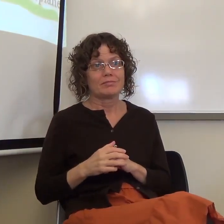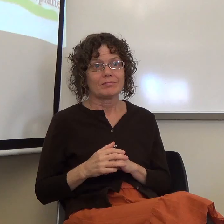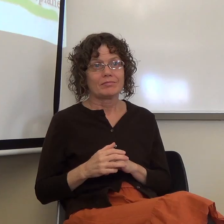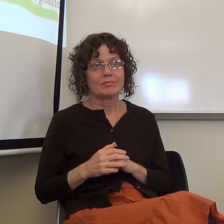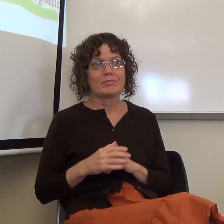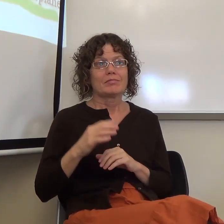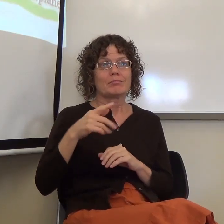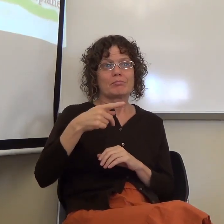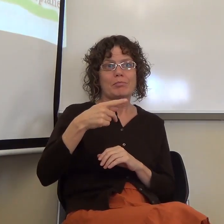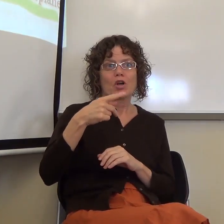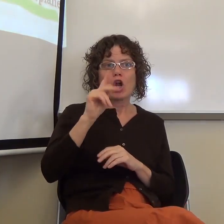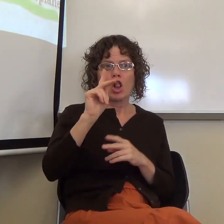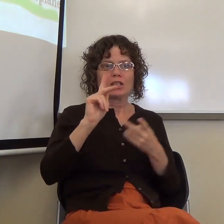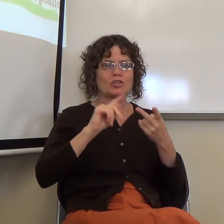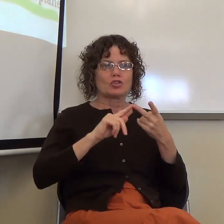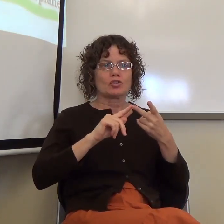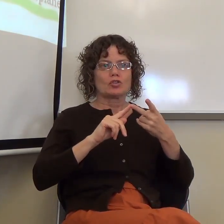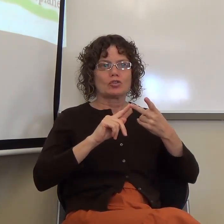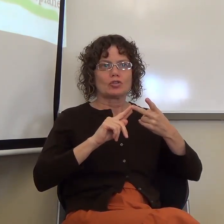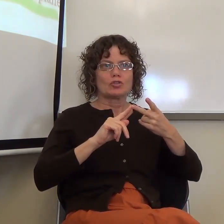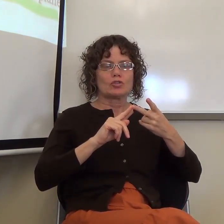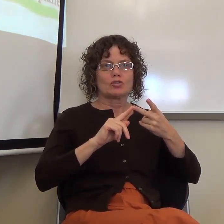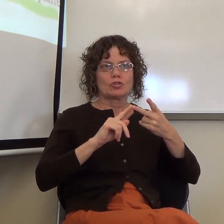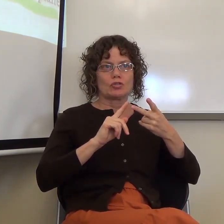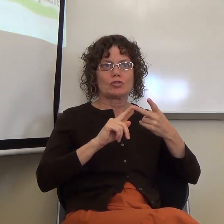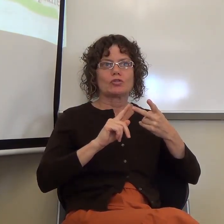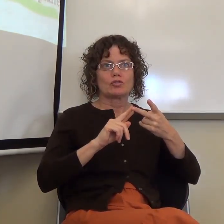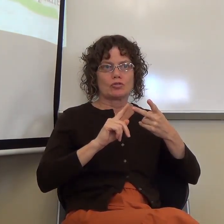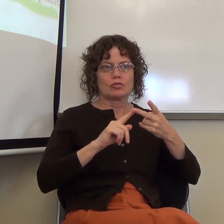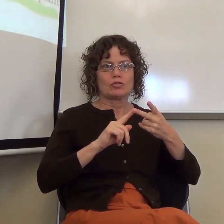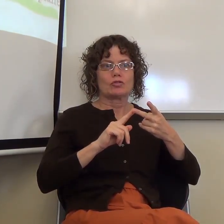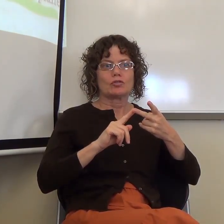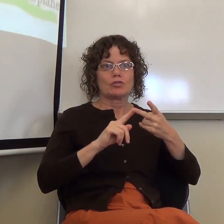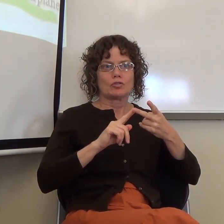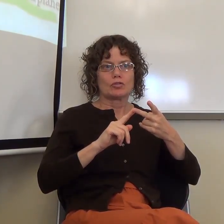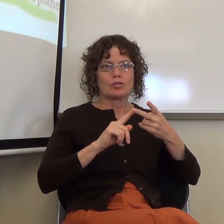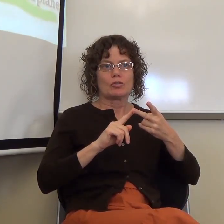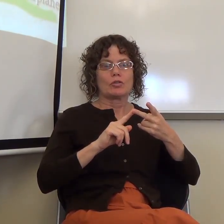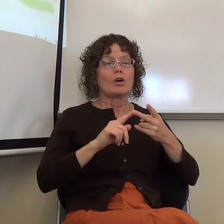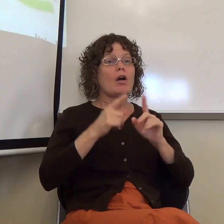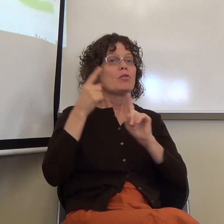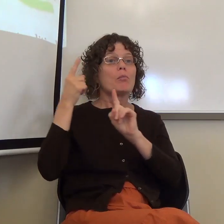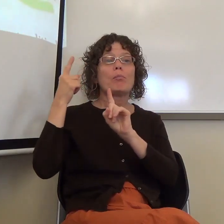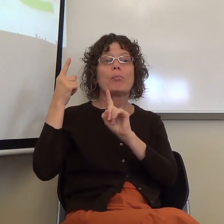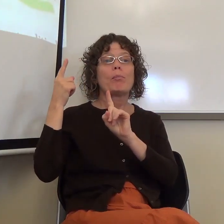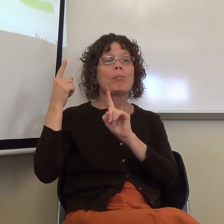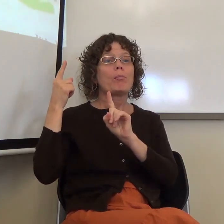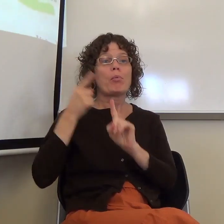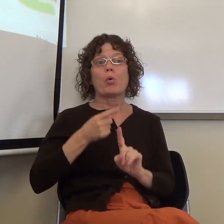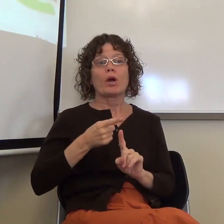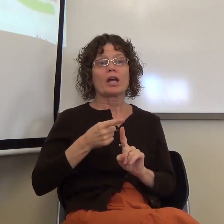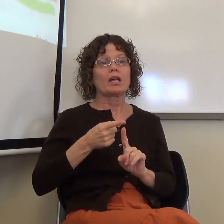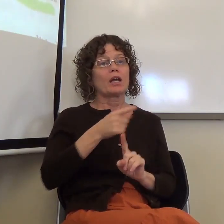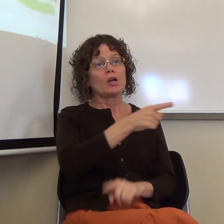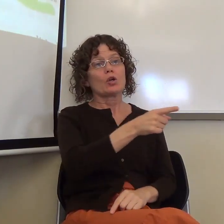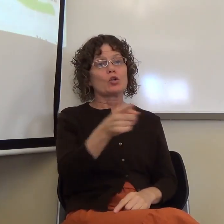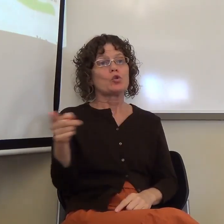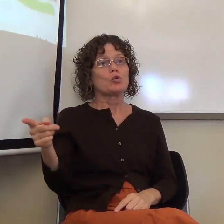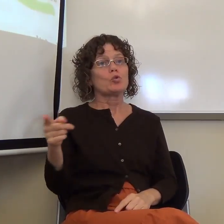Yeah. But yes, that's fine. The point is that you need to be interacting